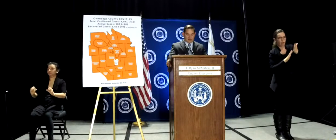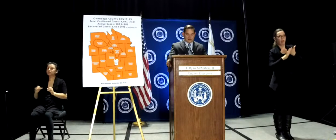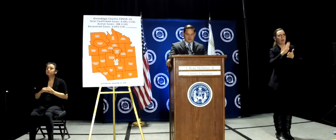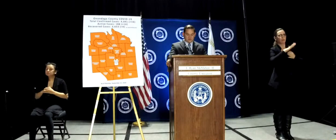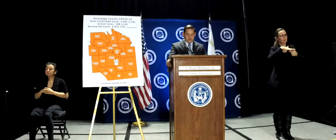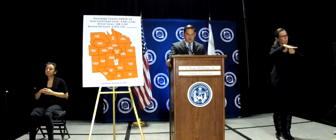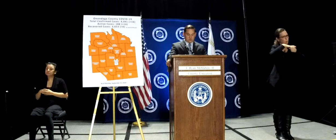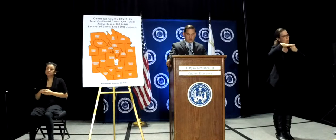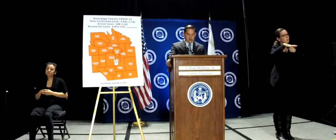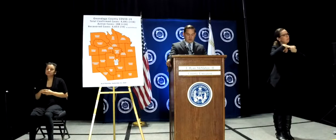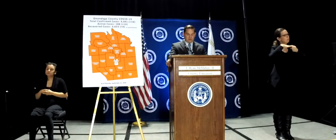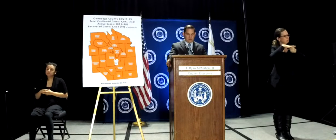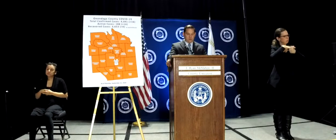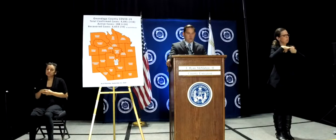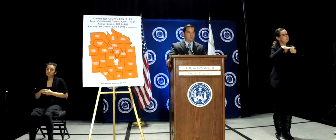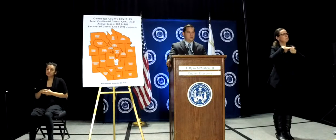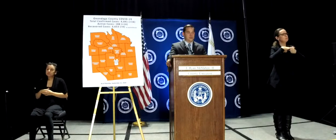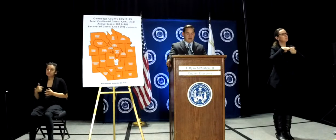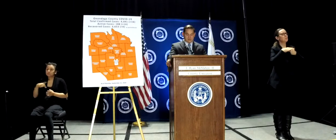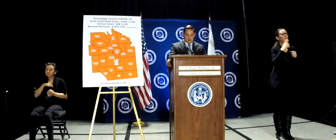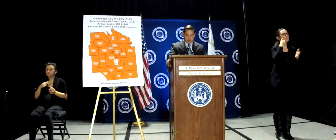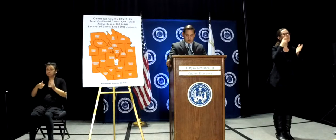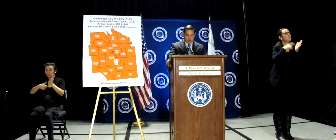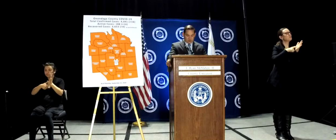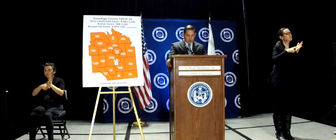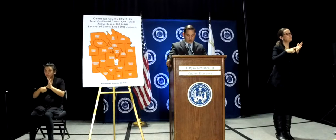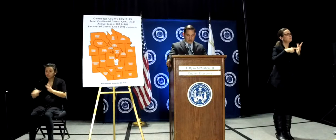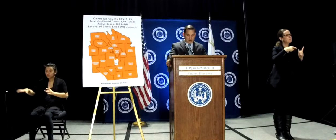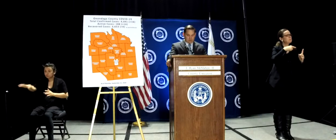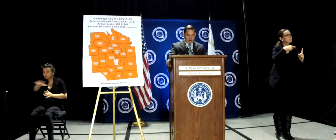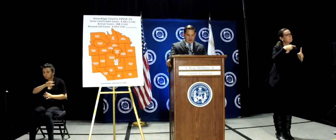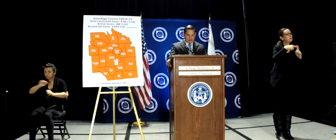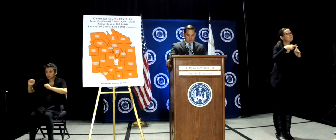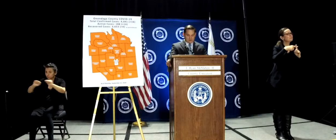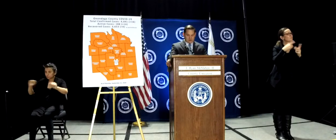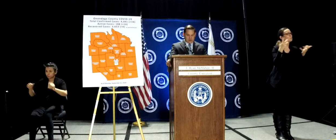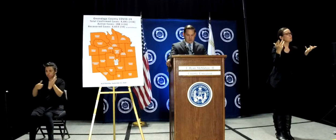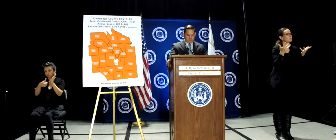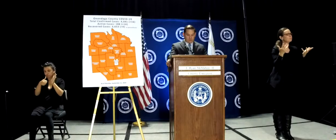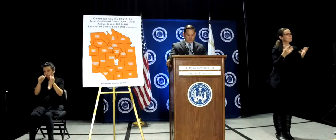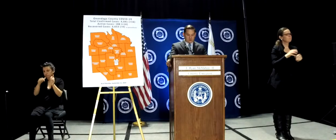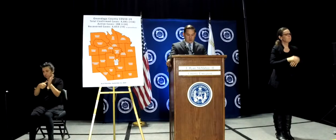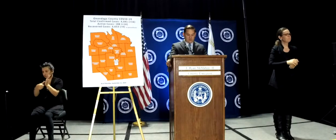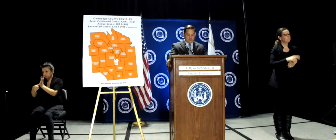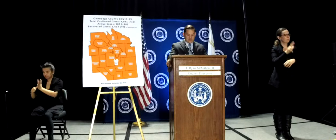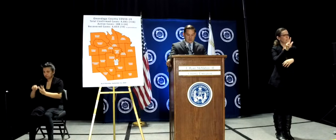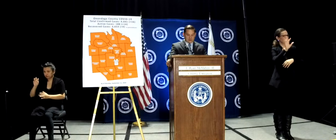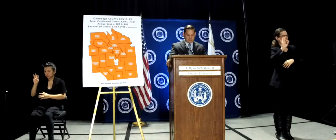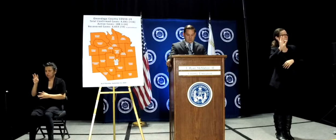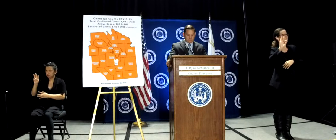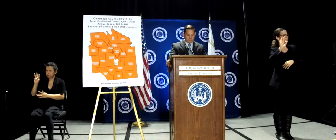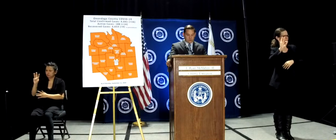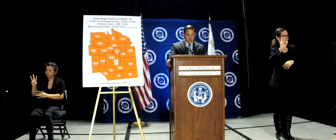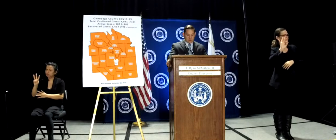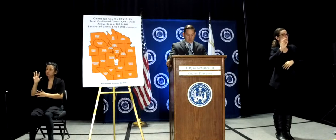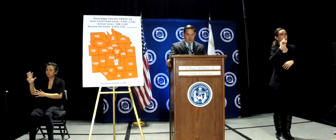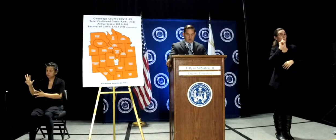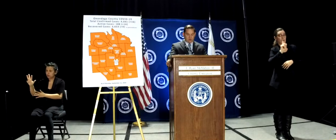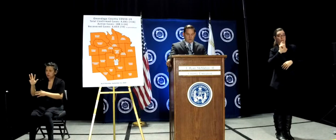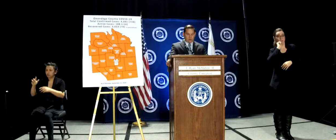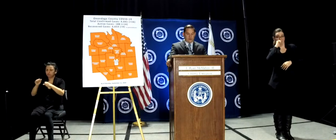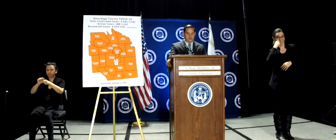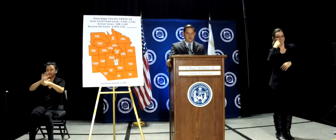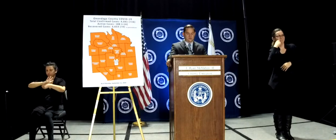the positives that were generated from those tests, 39 positives came from the saliva tests out